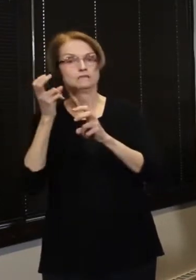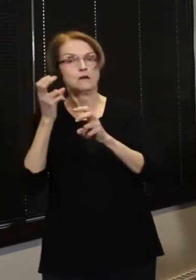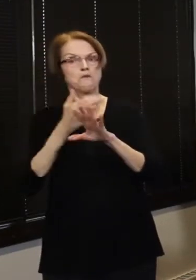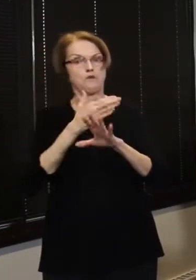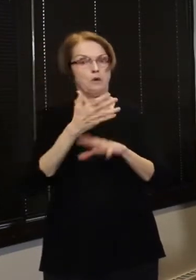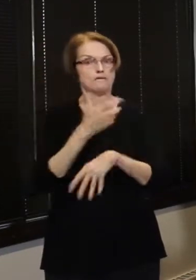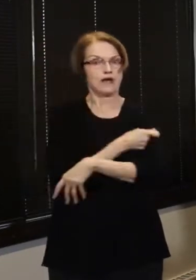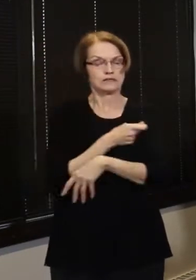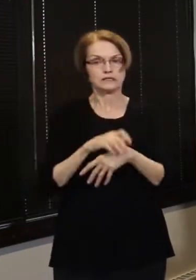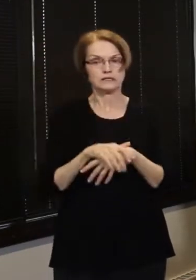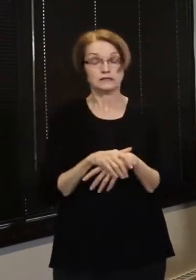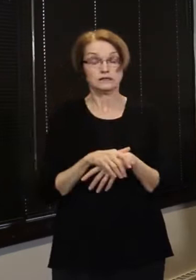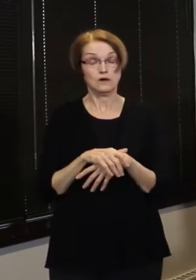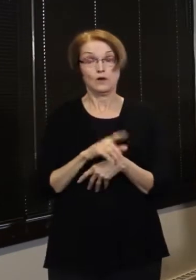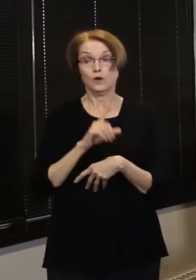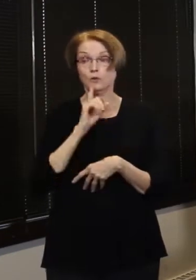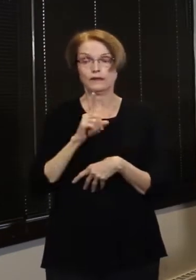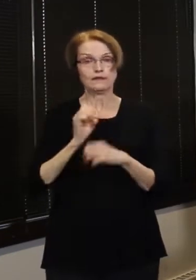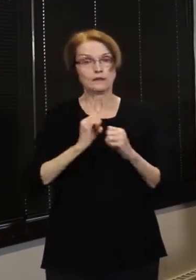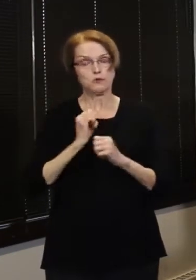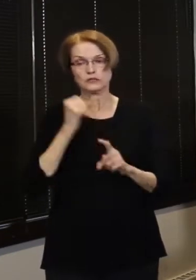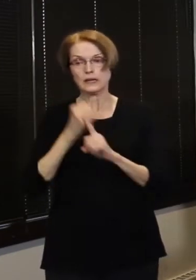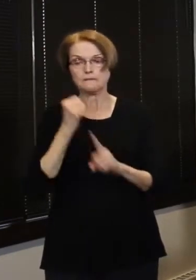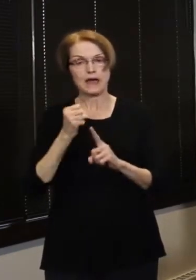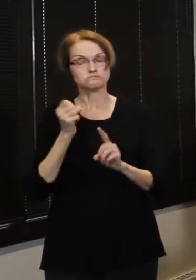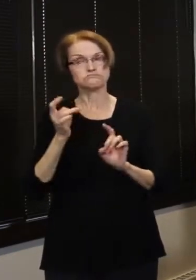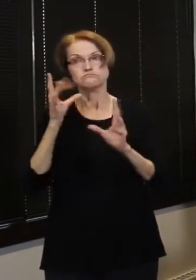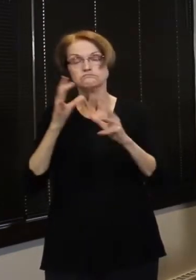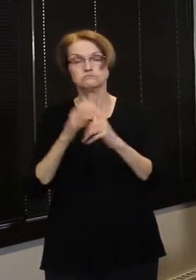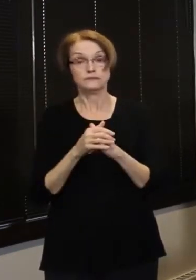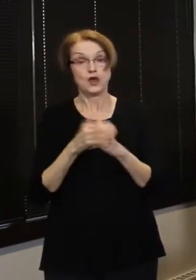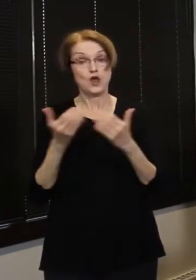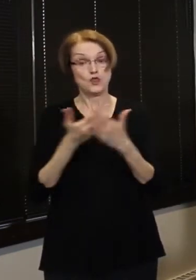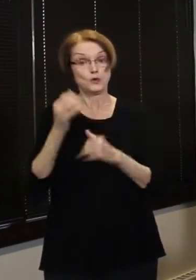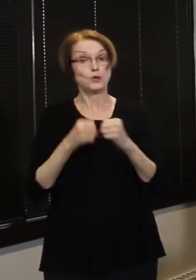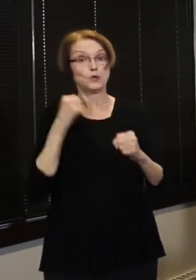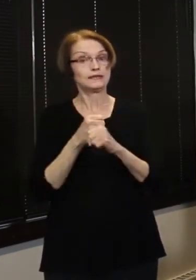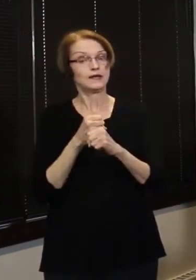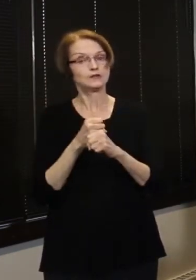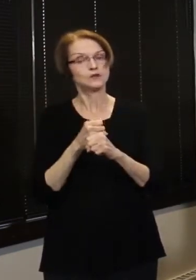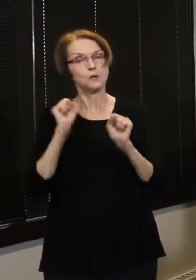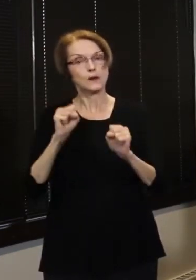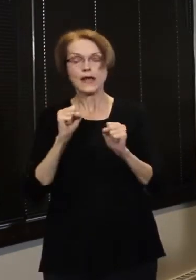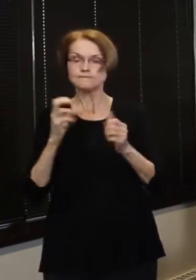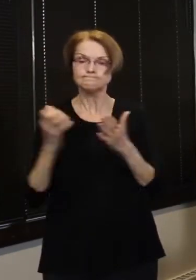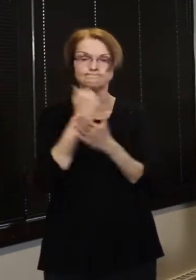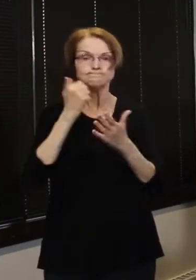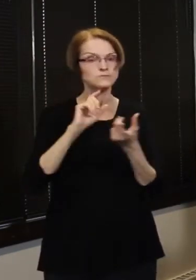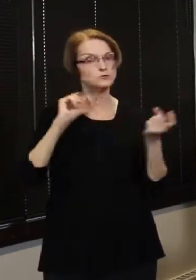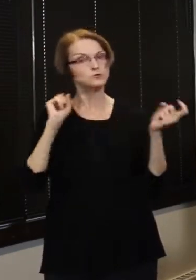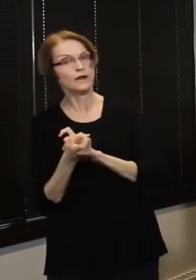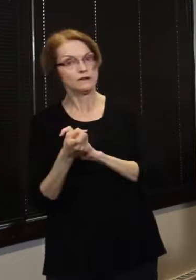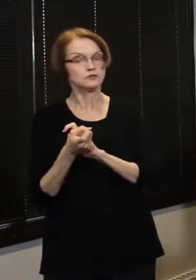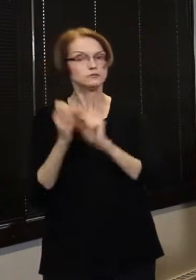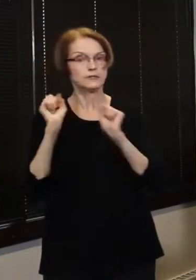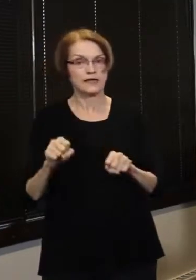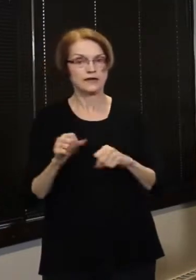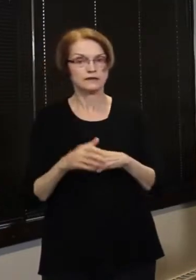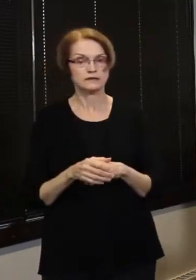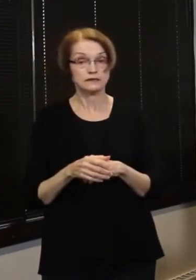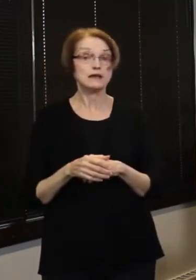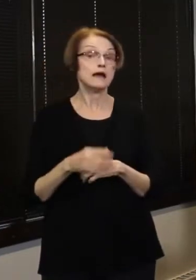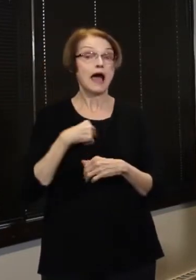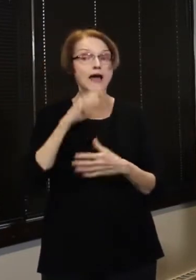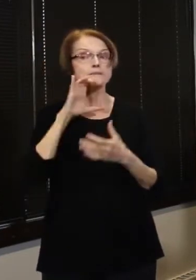been devastating as well. This new year is an opportunity to turn the page. Now, I firmly believe